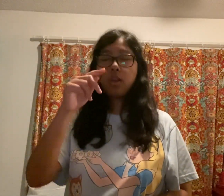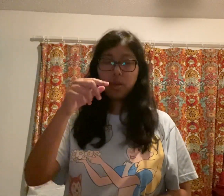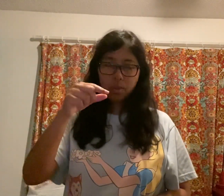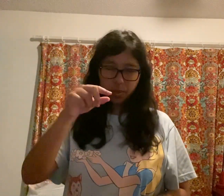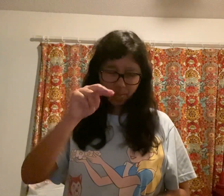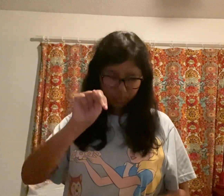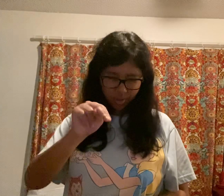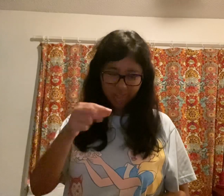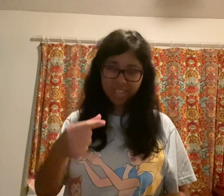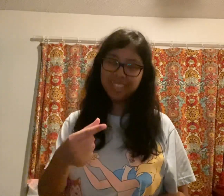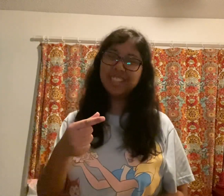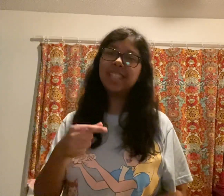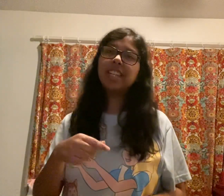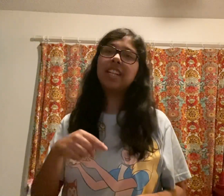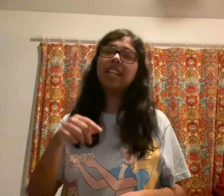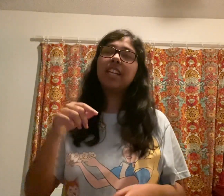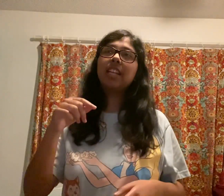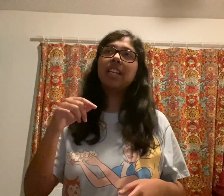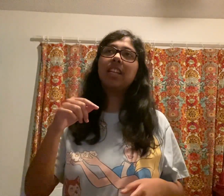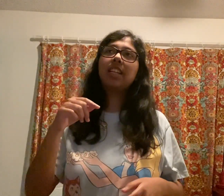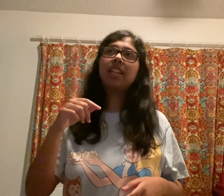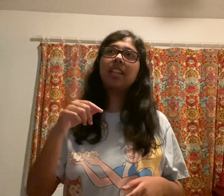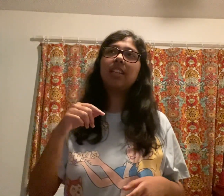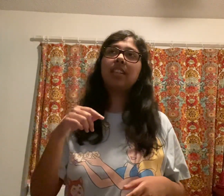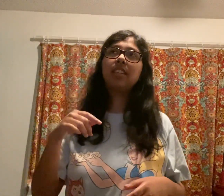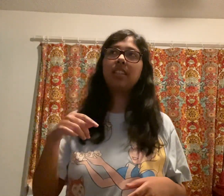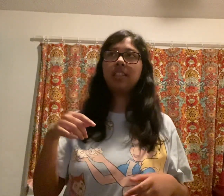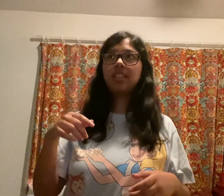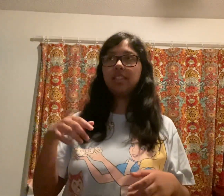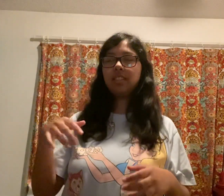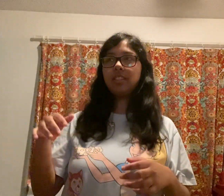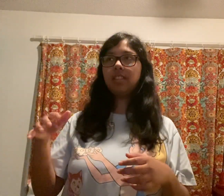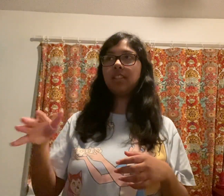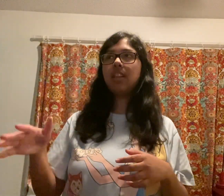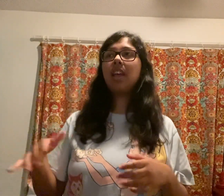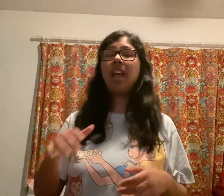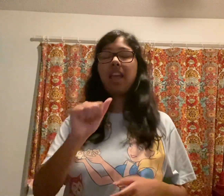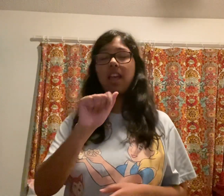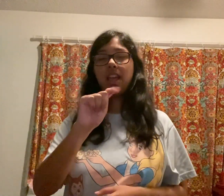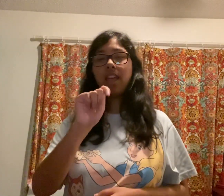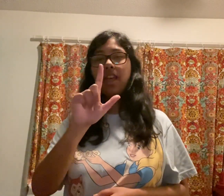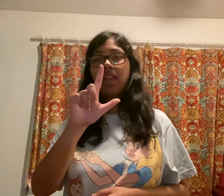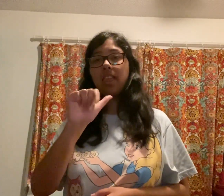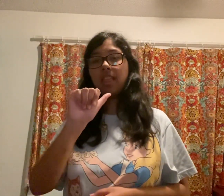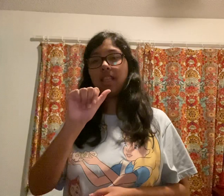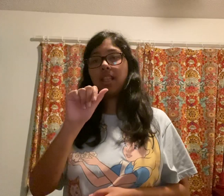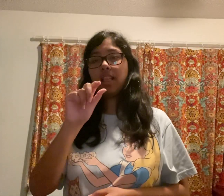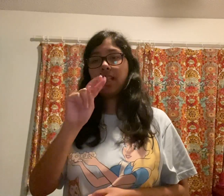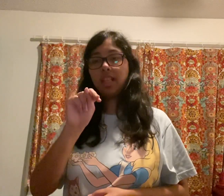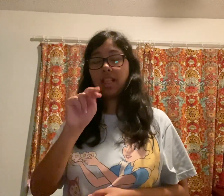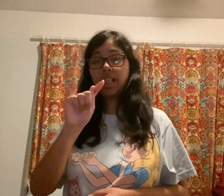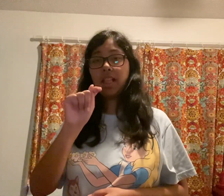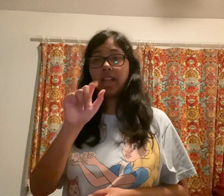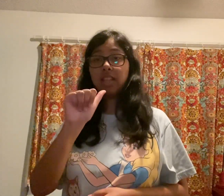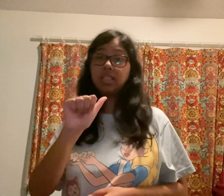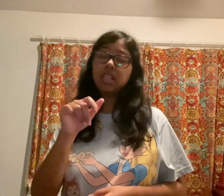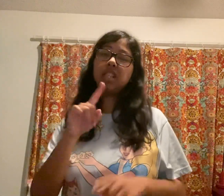gate. The Atlanta airport differs from the Dallas in the respect that all of the gates are in one building and you ride the train to the